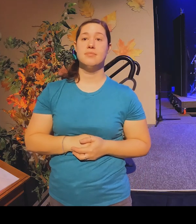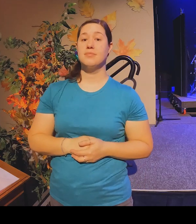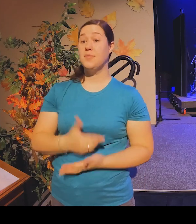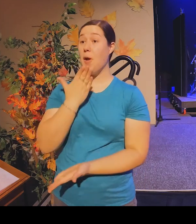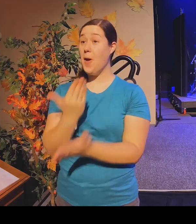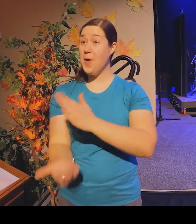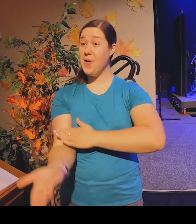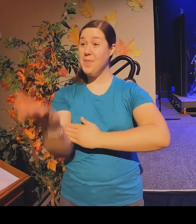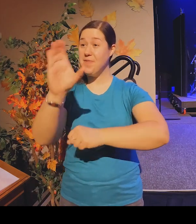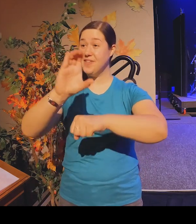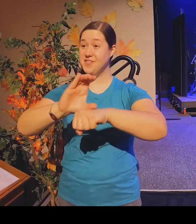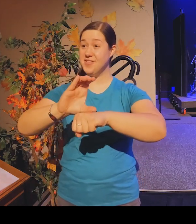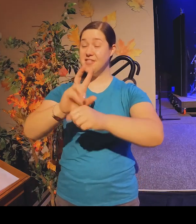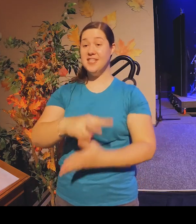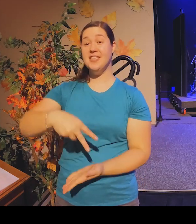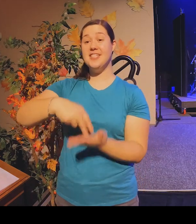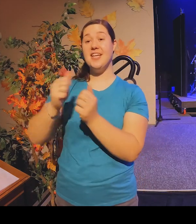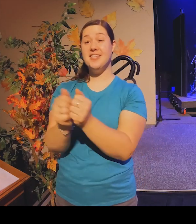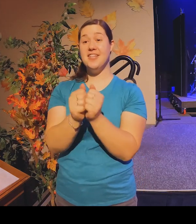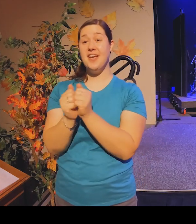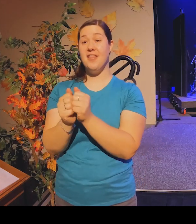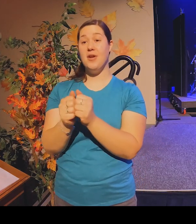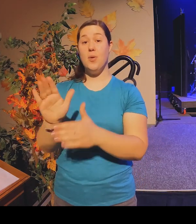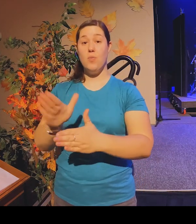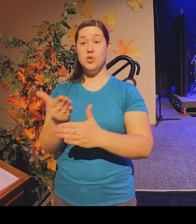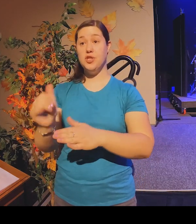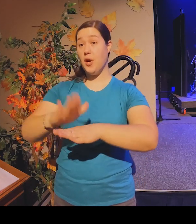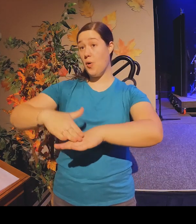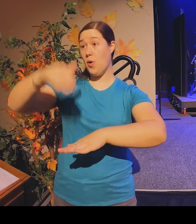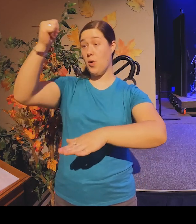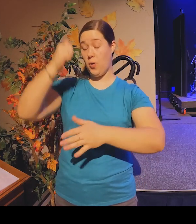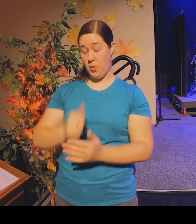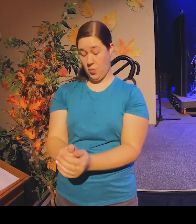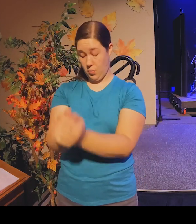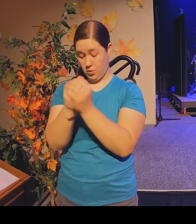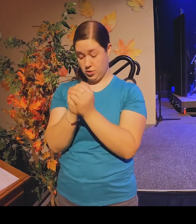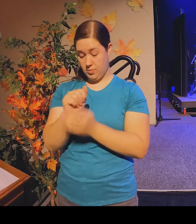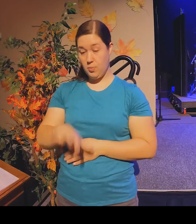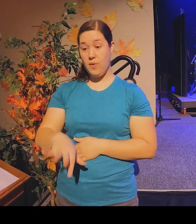Well, good morning, church. Let's stand together and we'll share in our call to worship, which will be found on our screens.